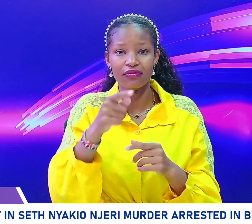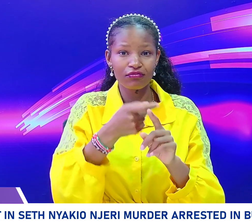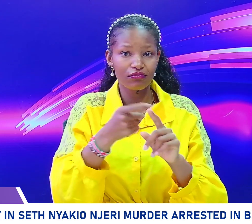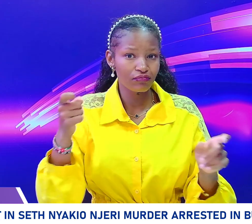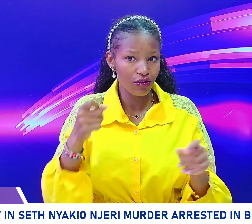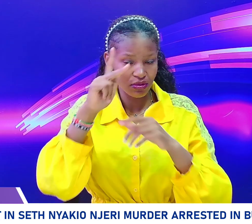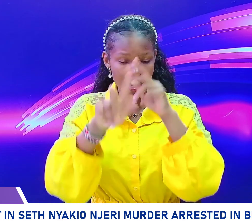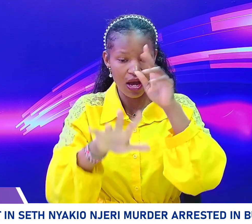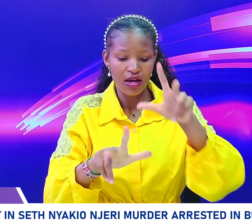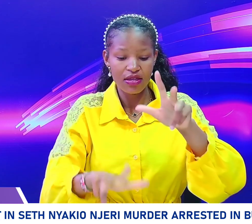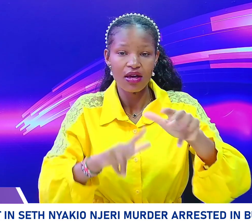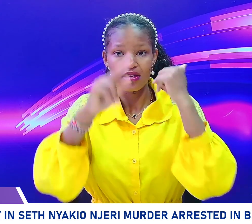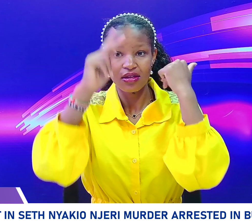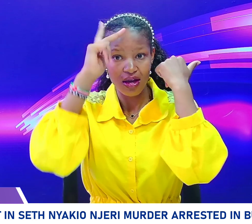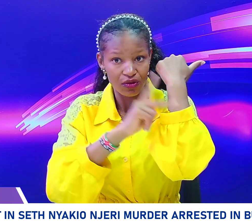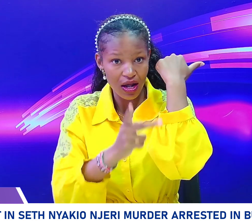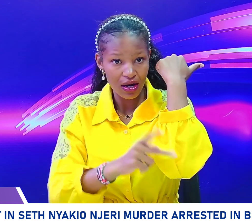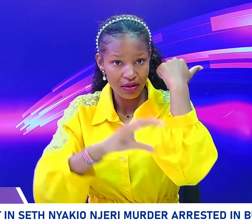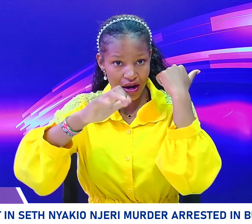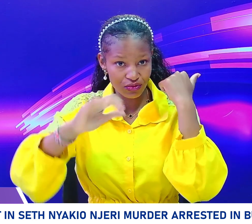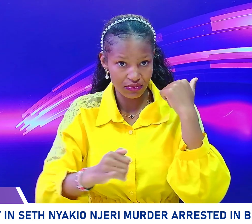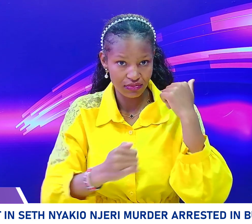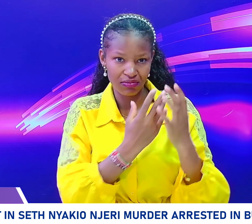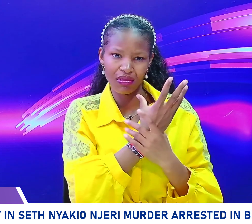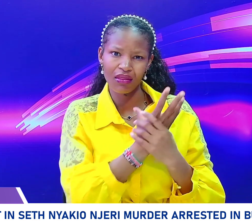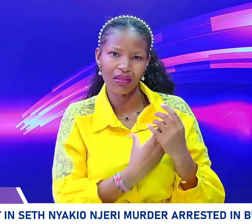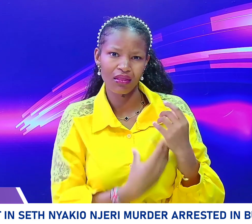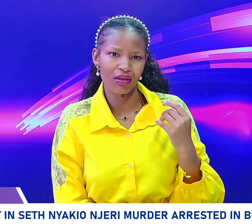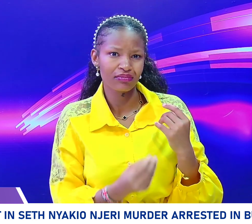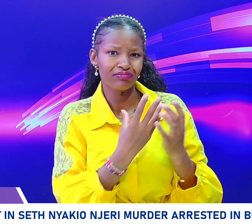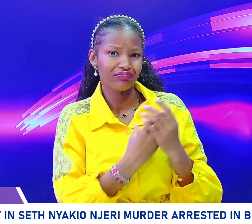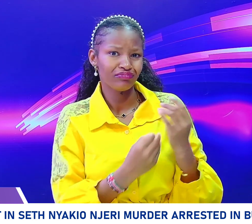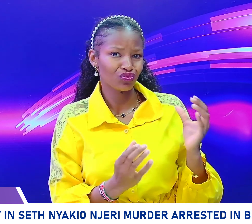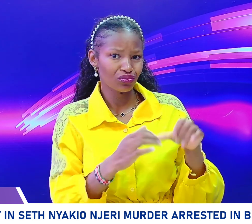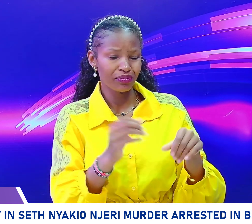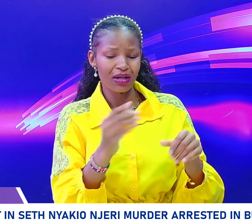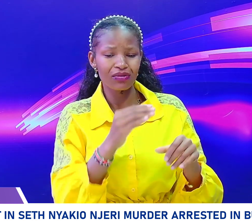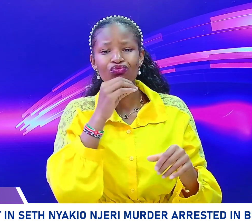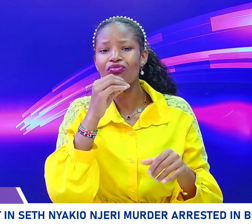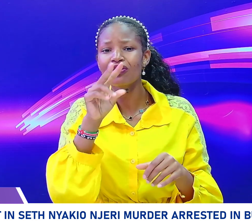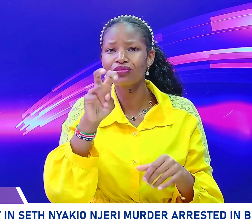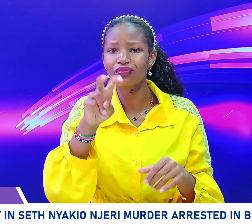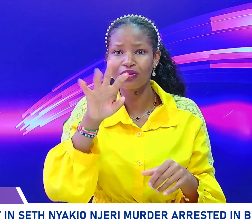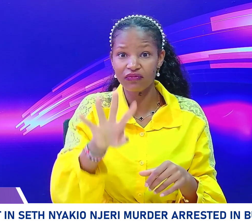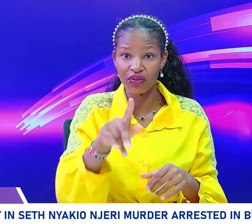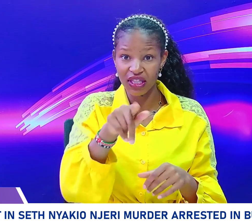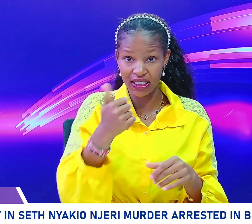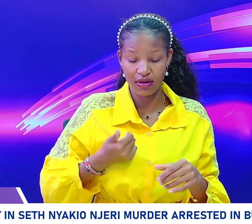disappeared in October 2024. Her body was later found in Thika, Biafra